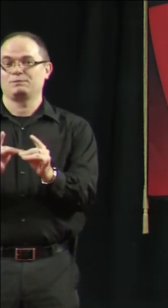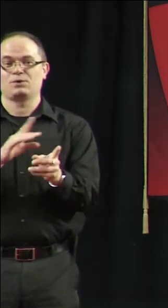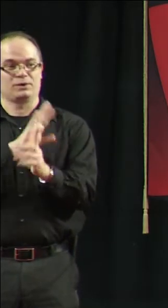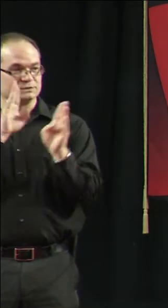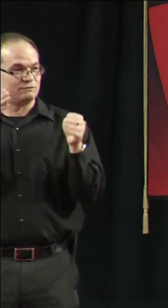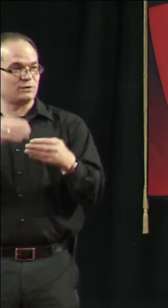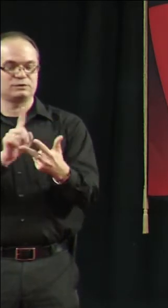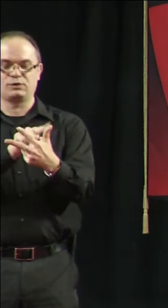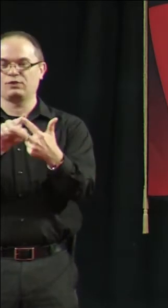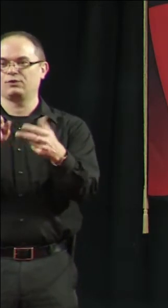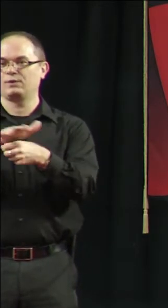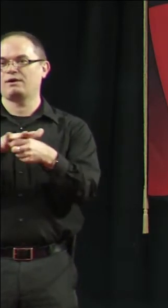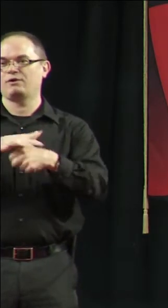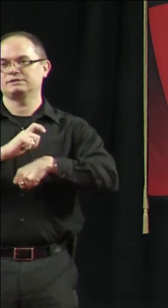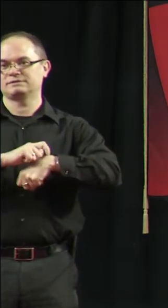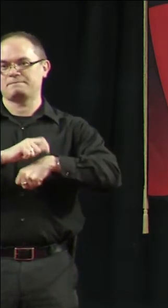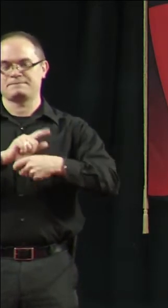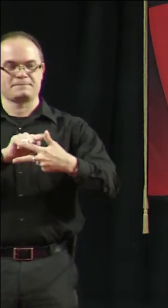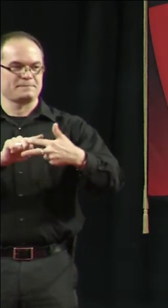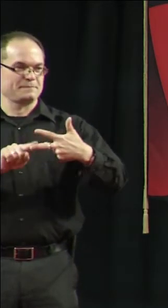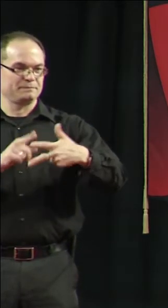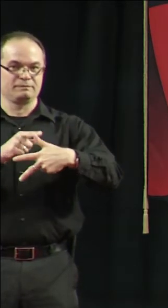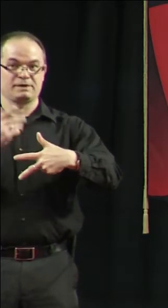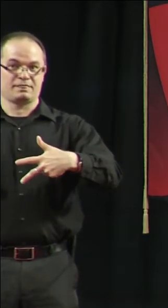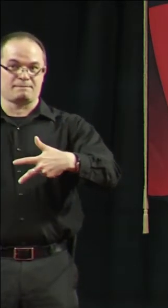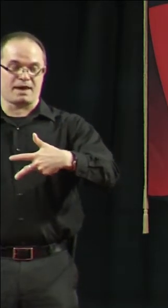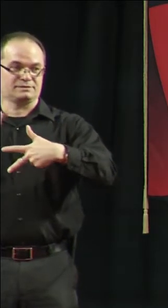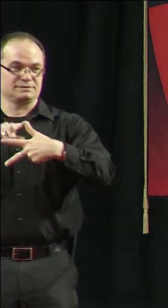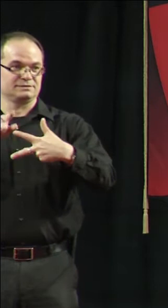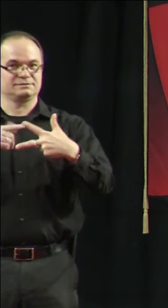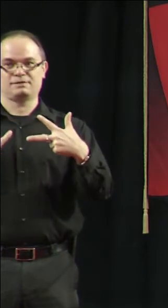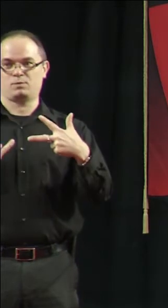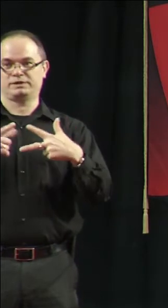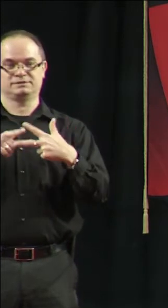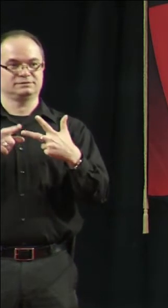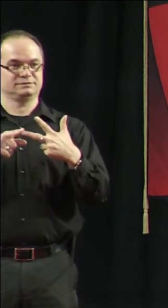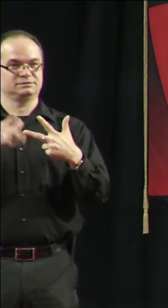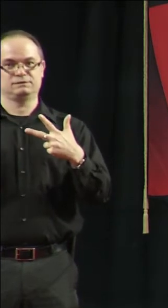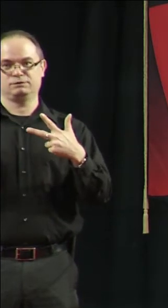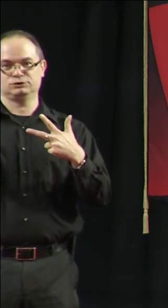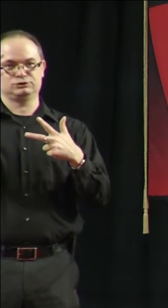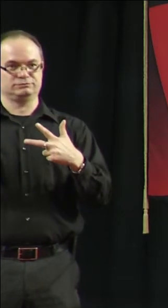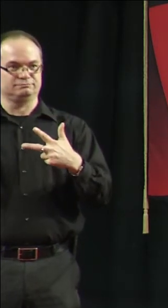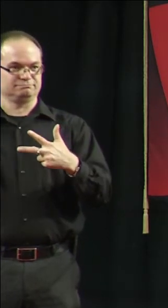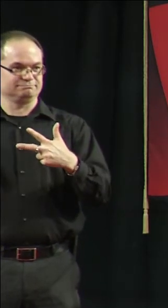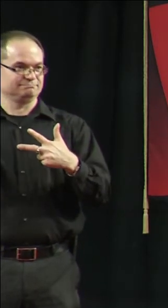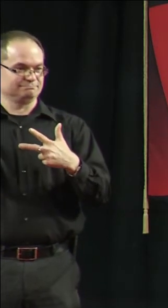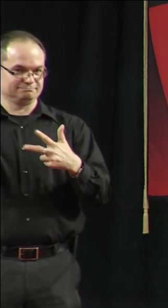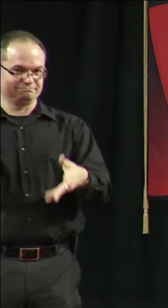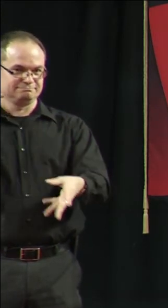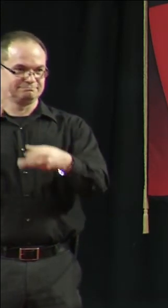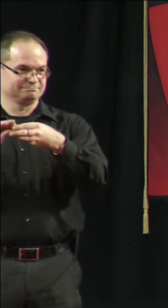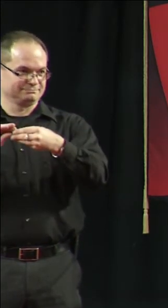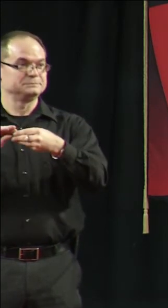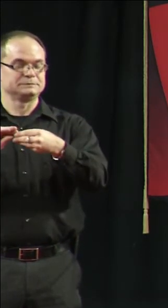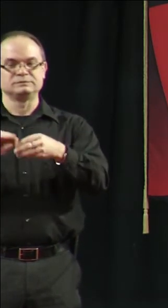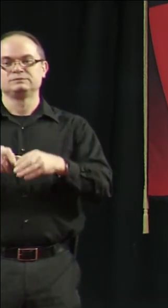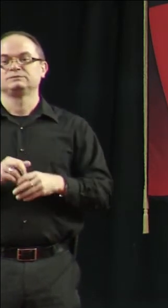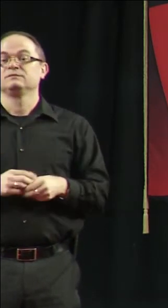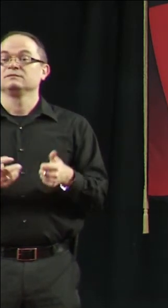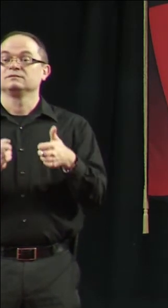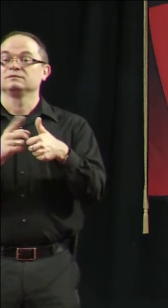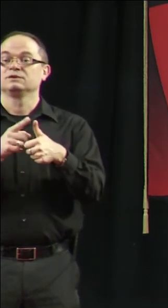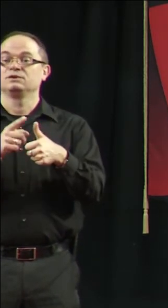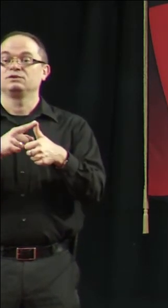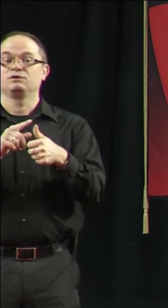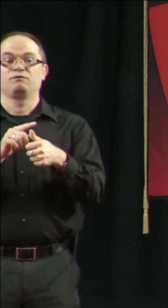around 3 eras of time: the past, the present, and the future. The first